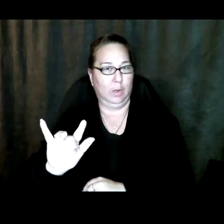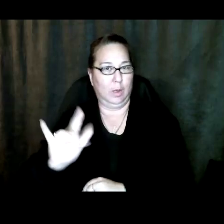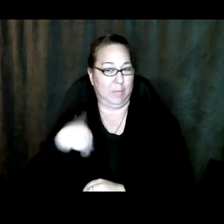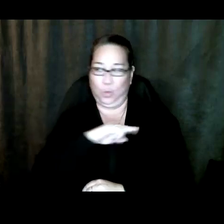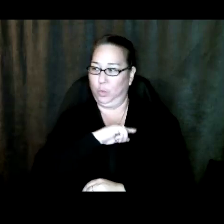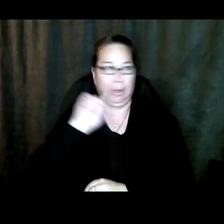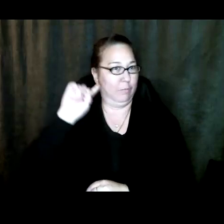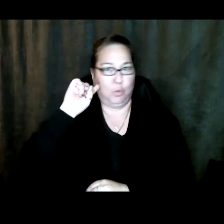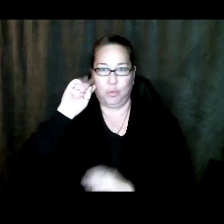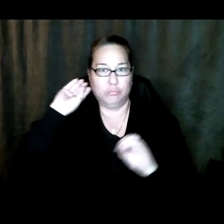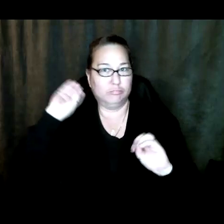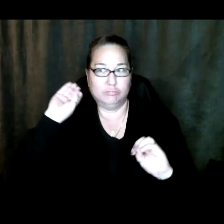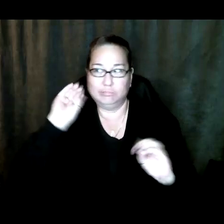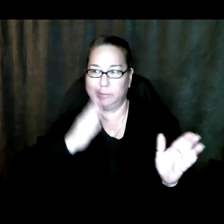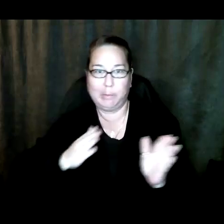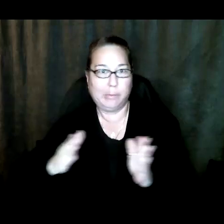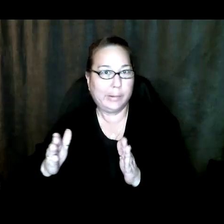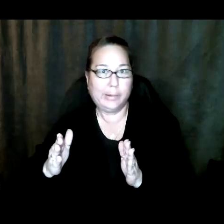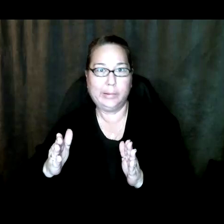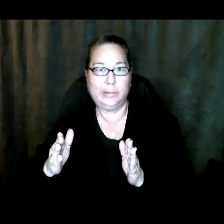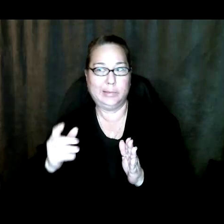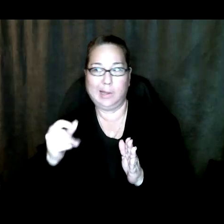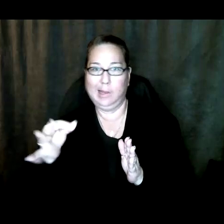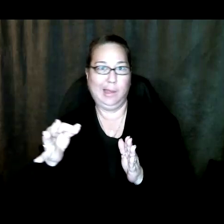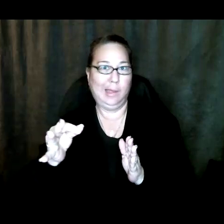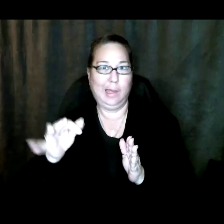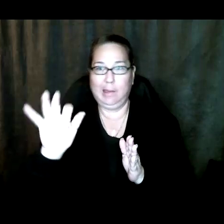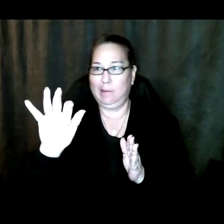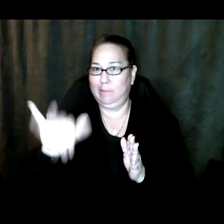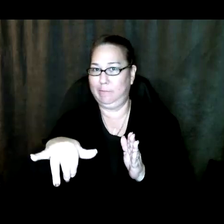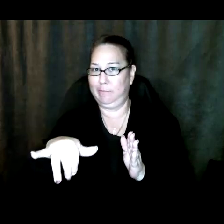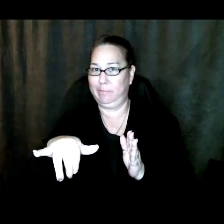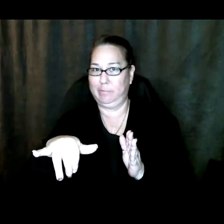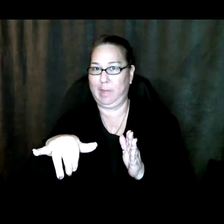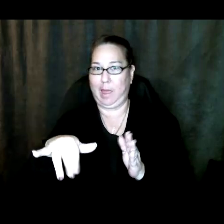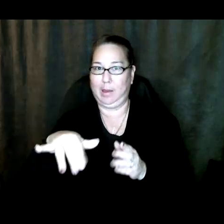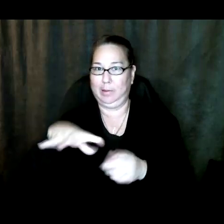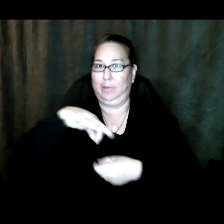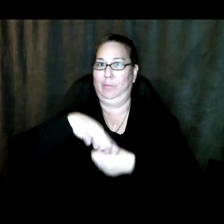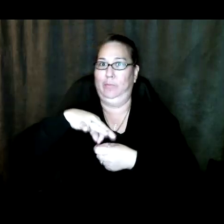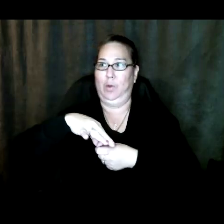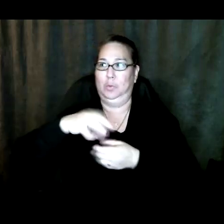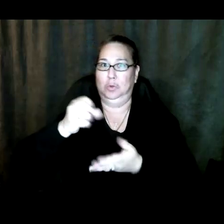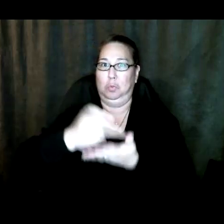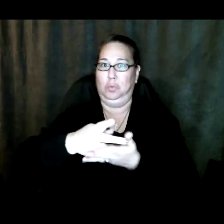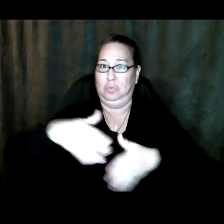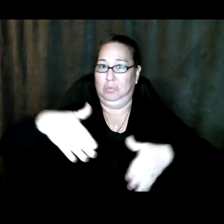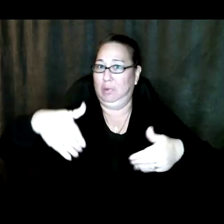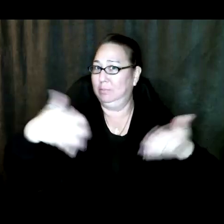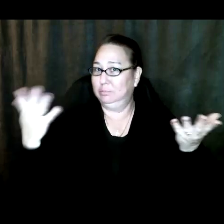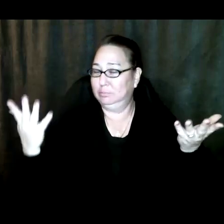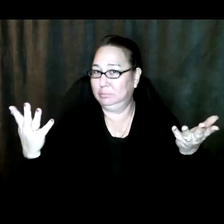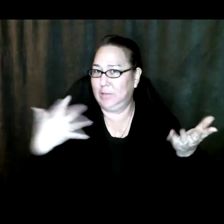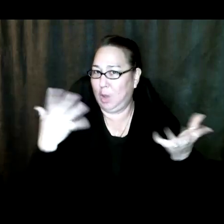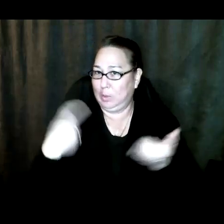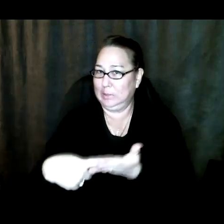about what the plans are if the measure is approved. And I'm wondering if we can talk about that this evening.